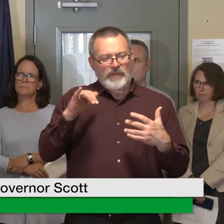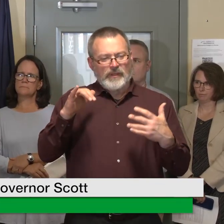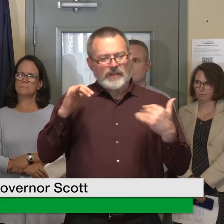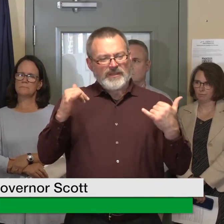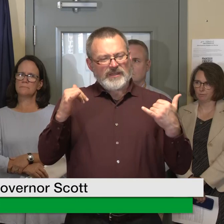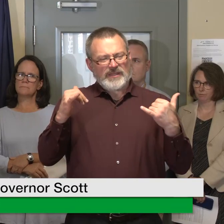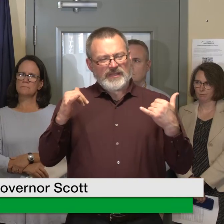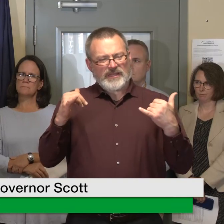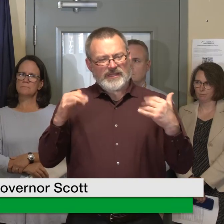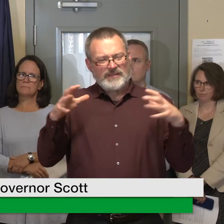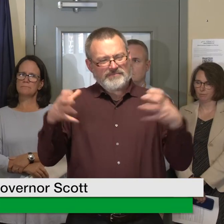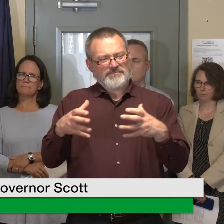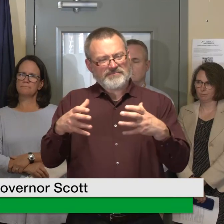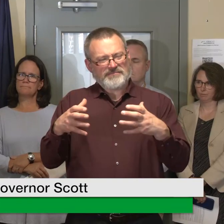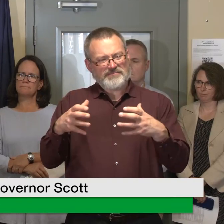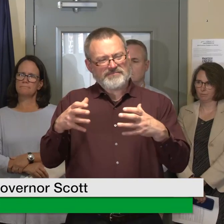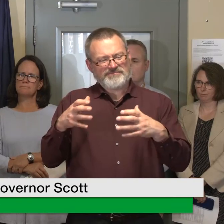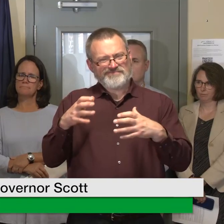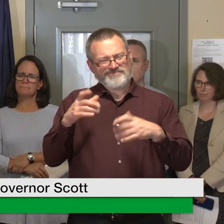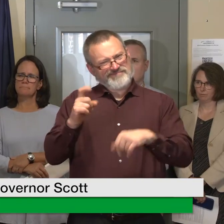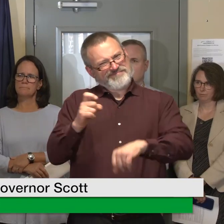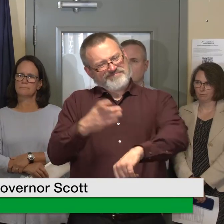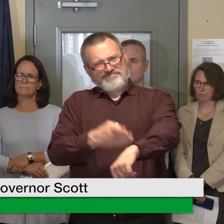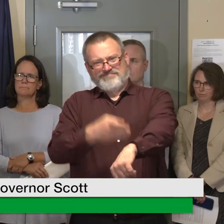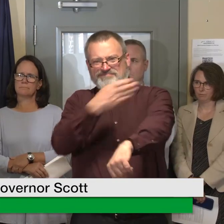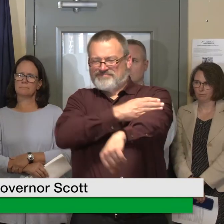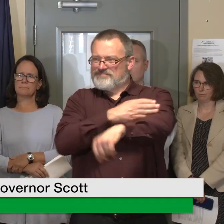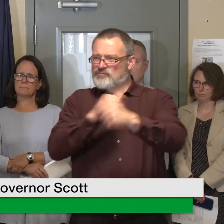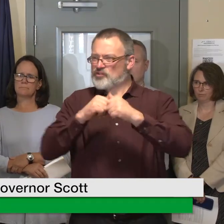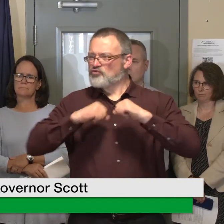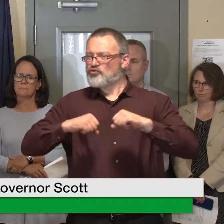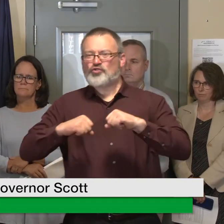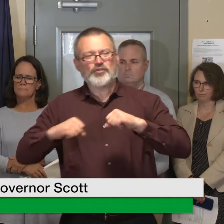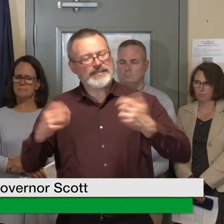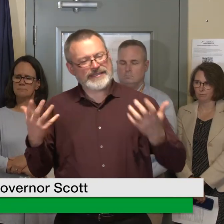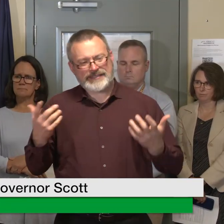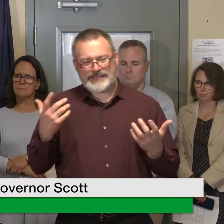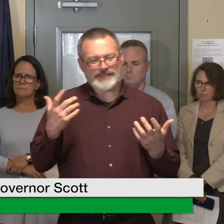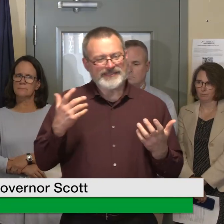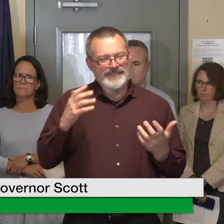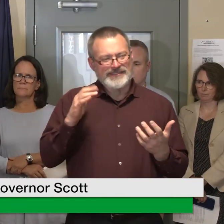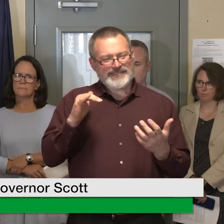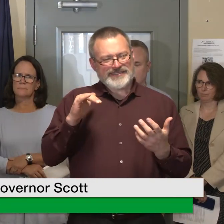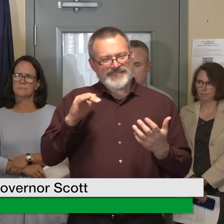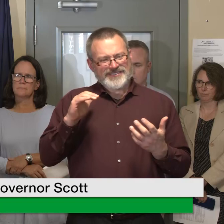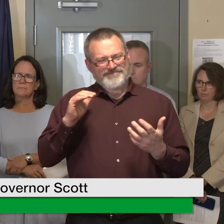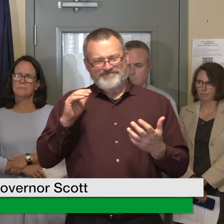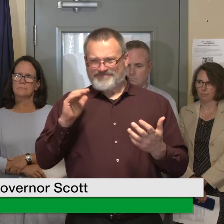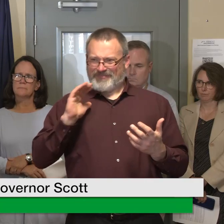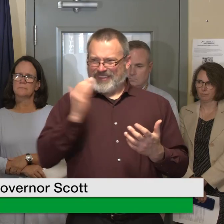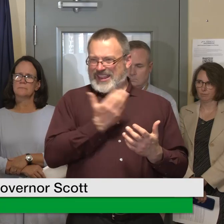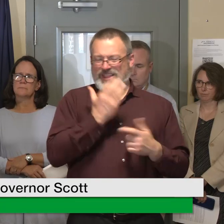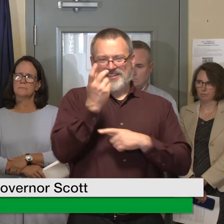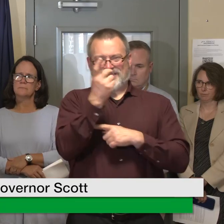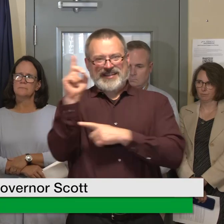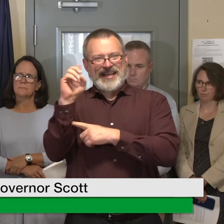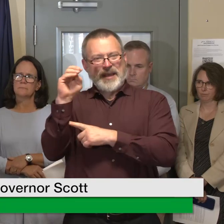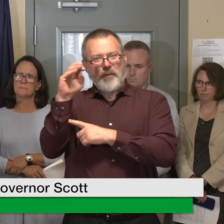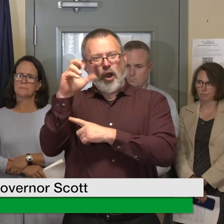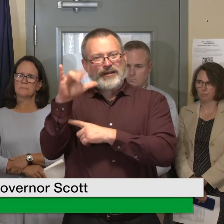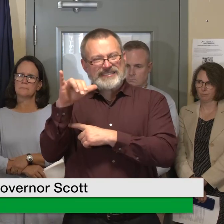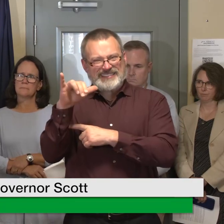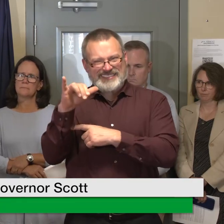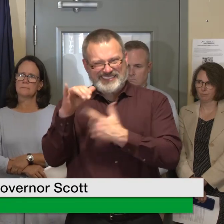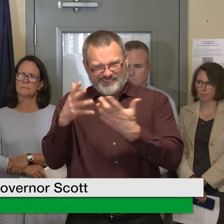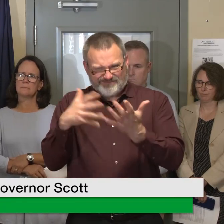We should be better than this. This isn't what our democracy is founded on. Our